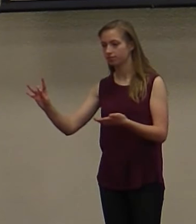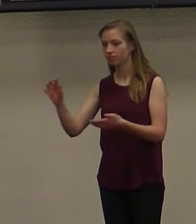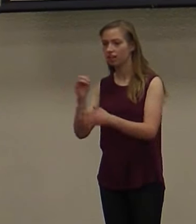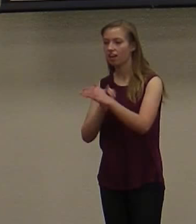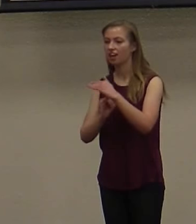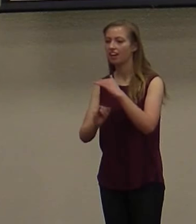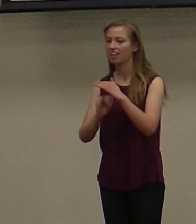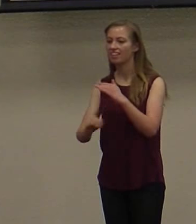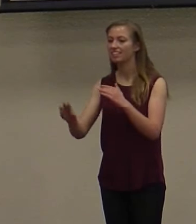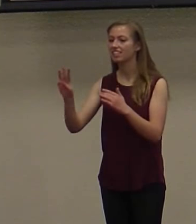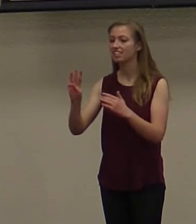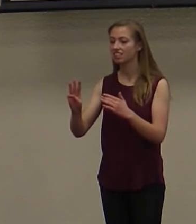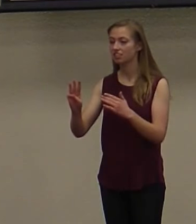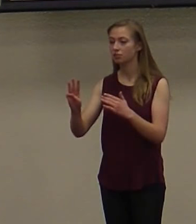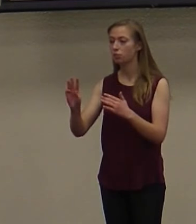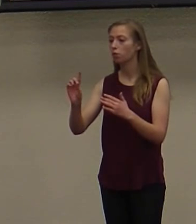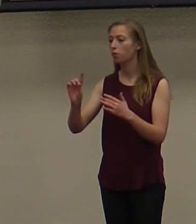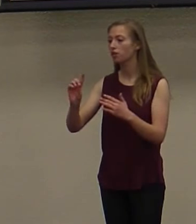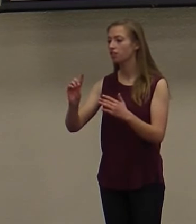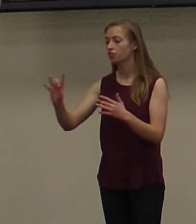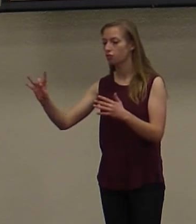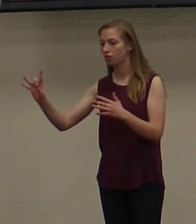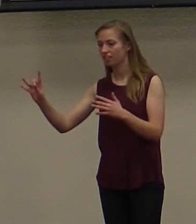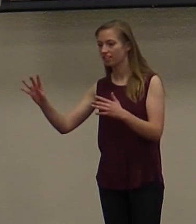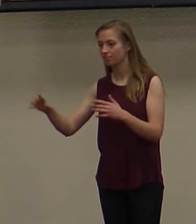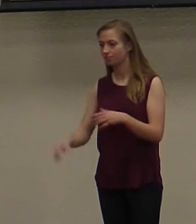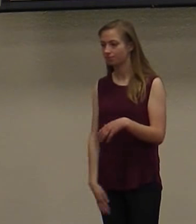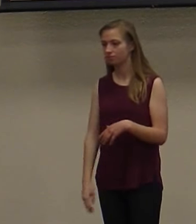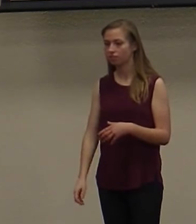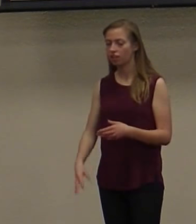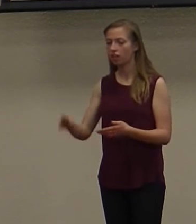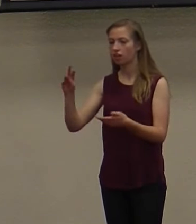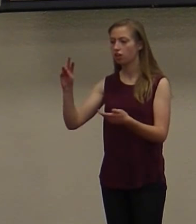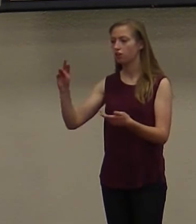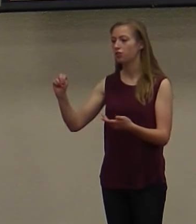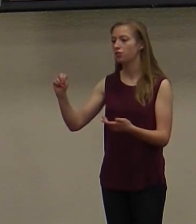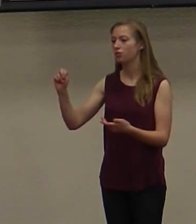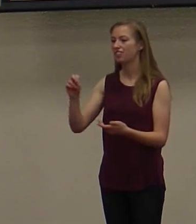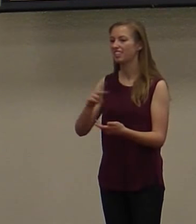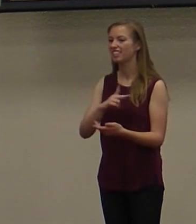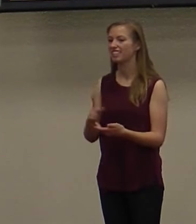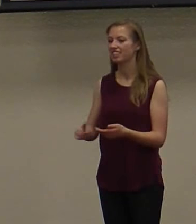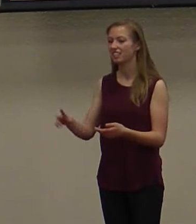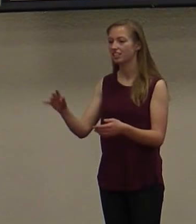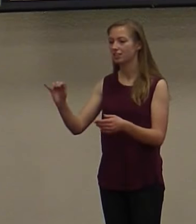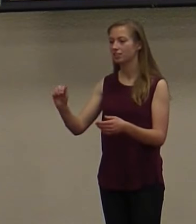Isaiah, chapter 6, verses 1 through 8, and I'll be reading out of the New King James Version.